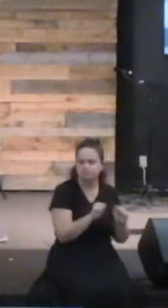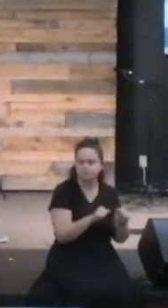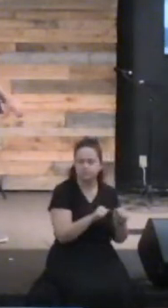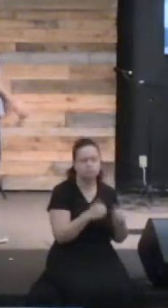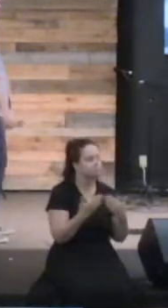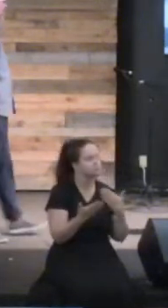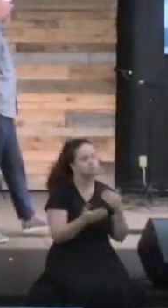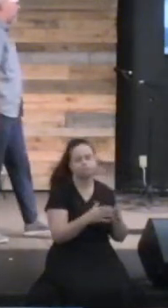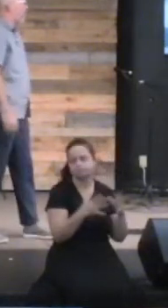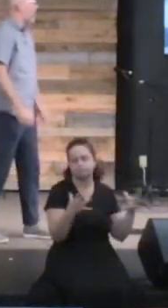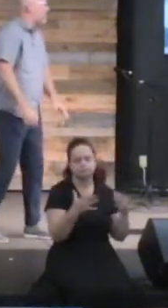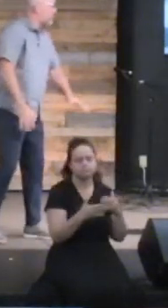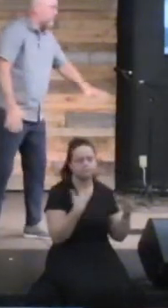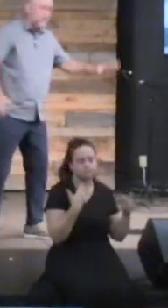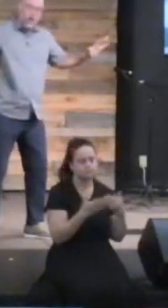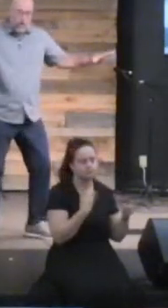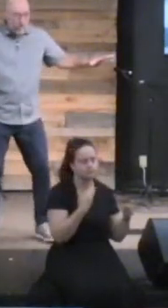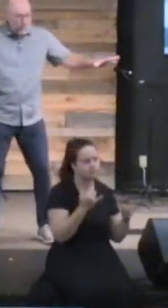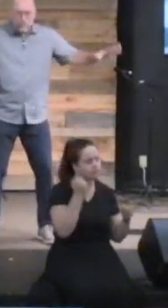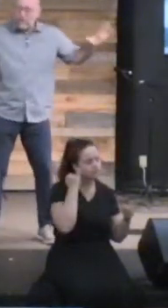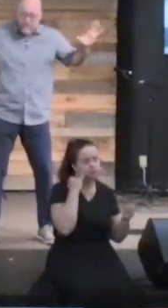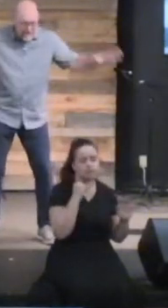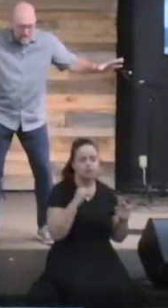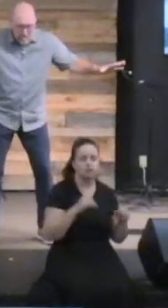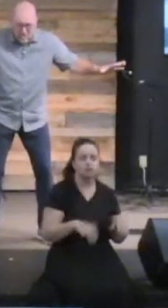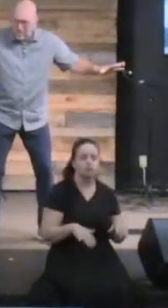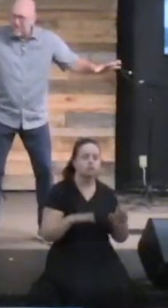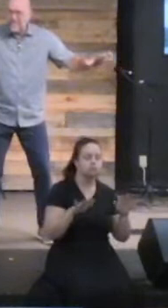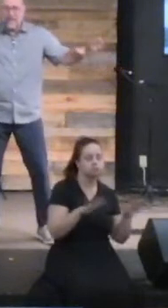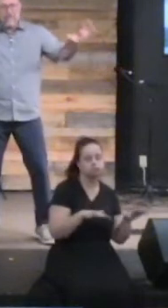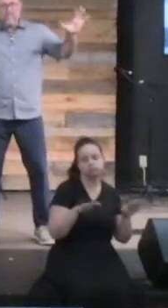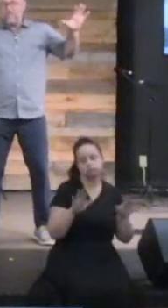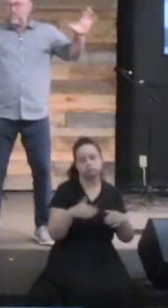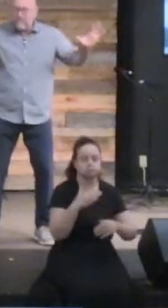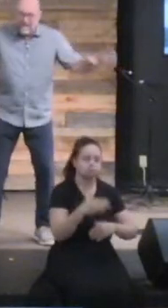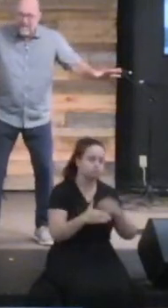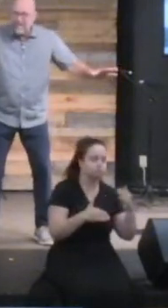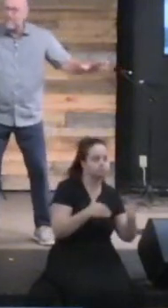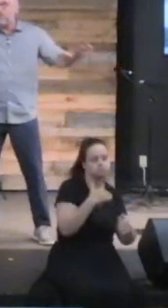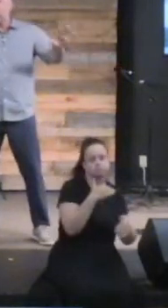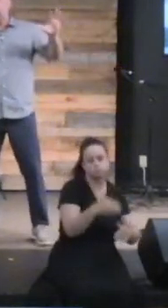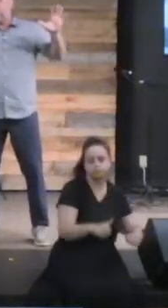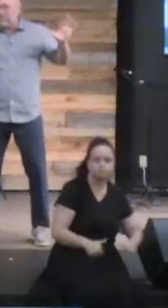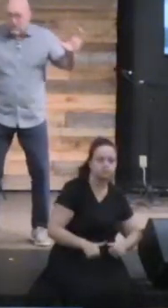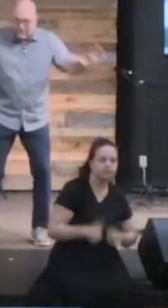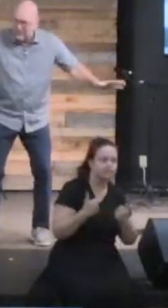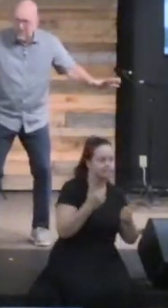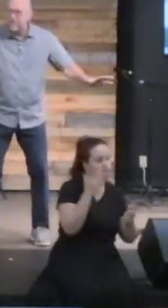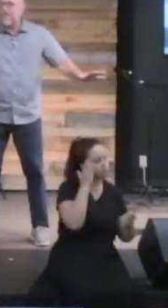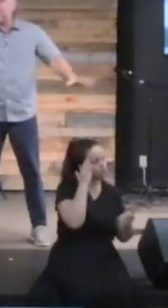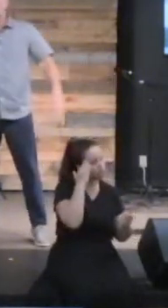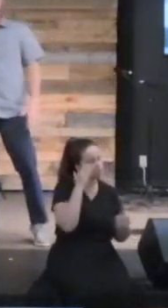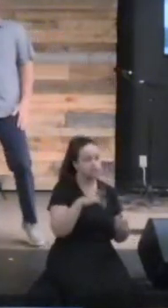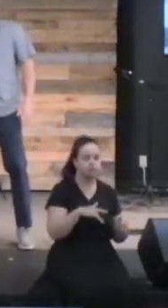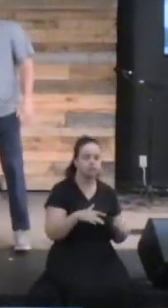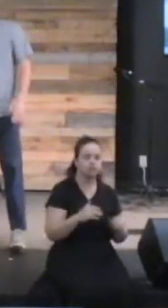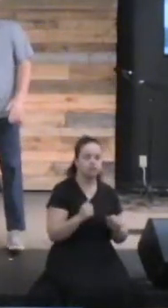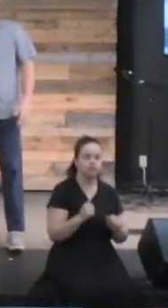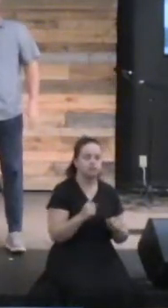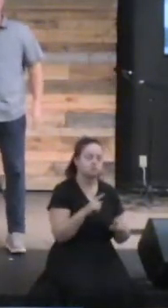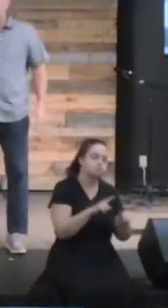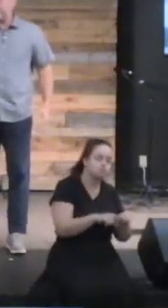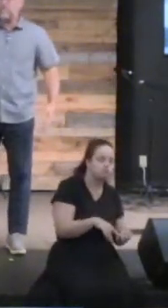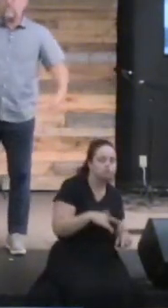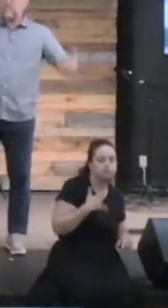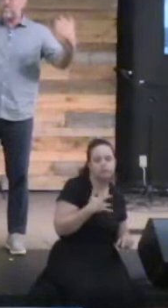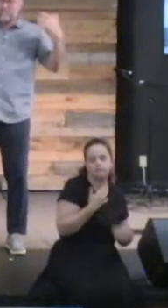easier if we could just go with what we know that we could just lean into what we what feels like it's true